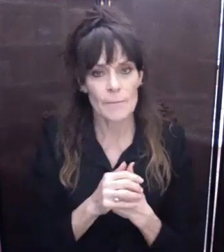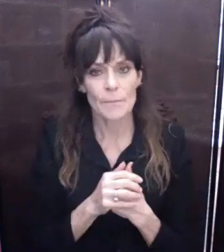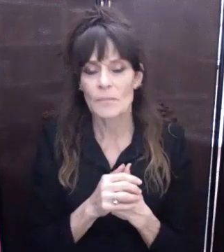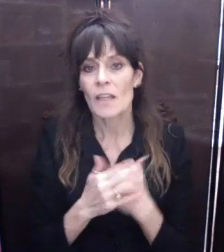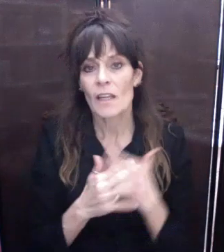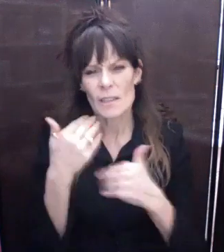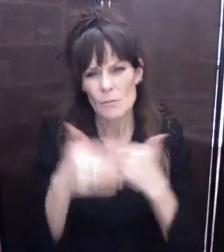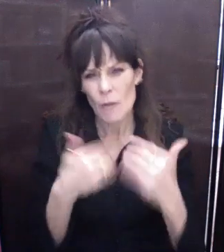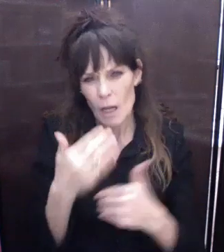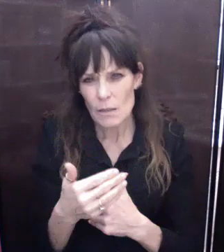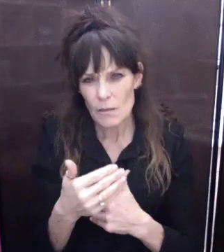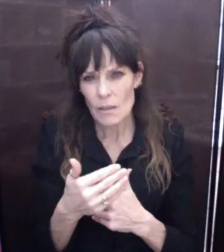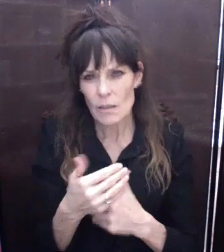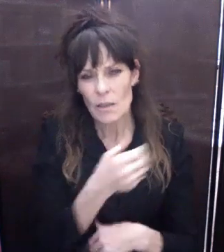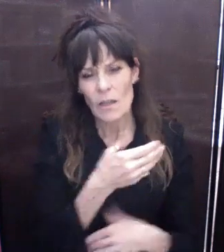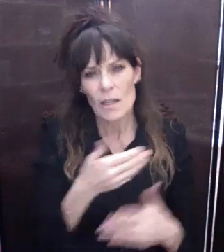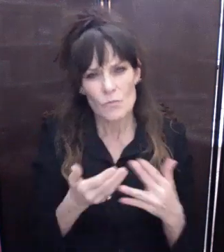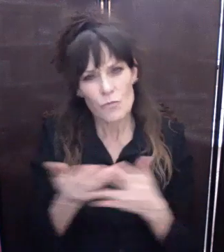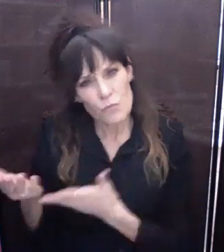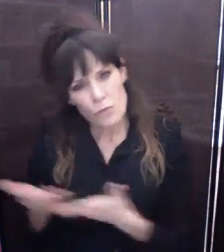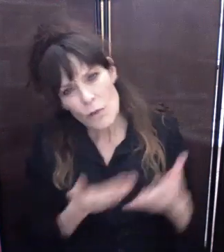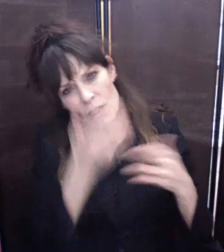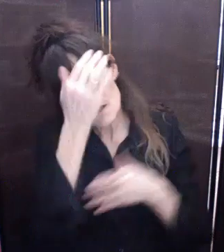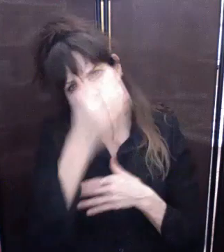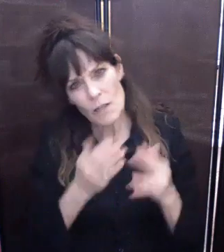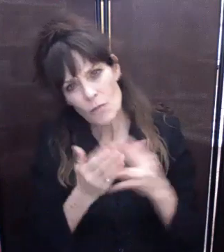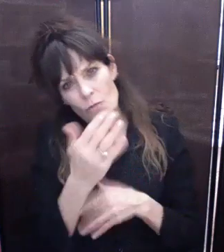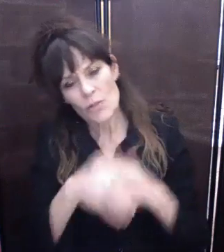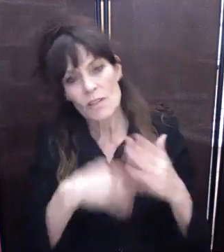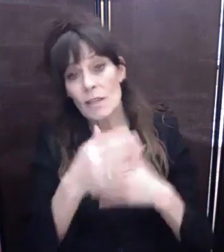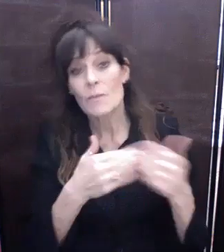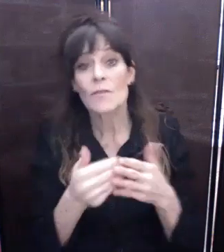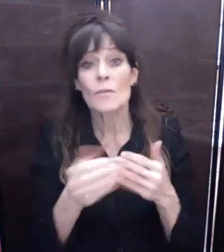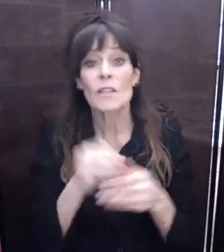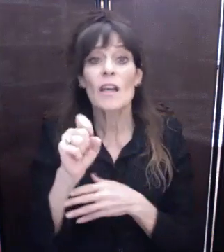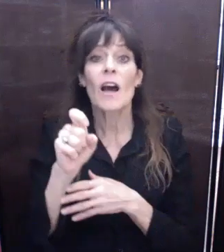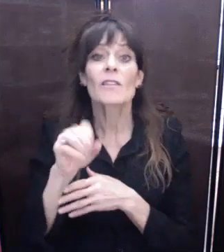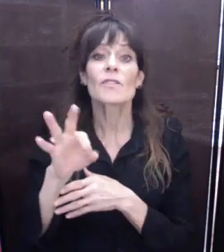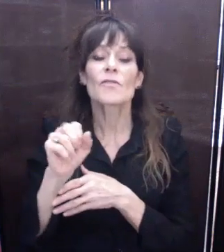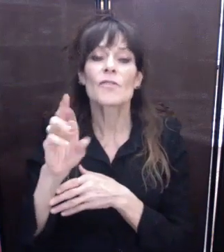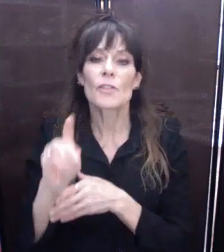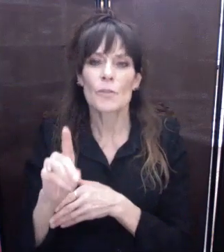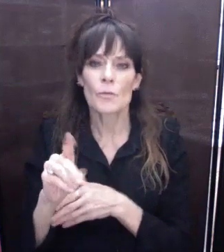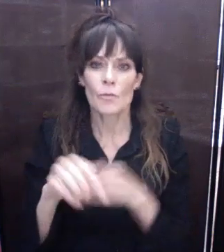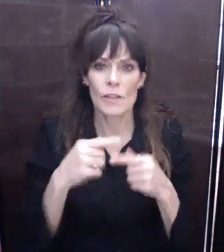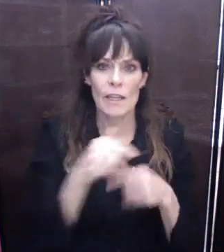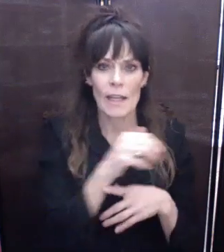of taking men then through the steps was one that occurred even when the Oxford group, when the Akron AAs were still meeting as members